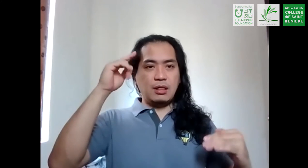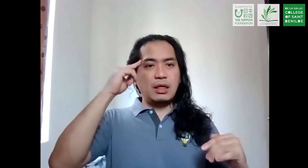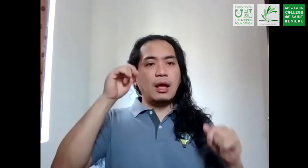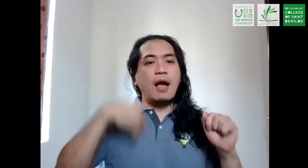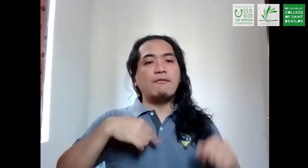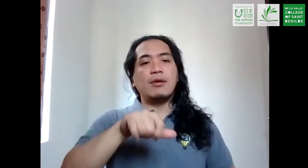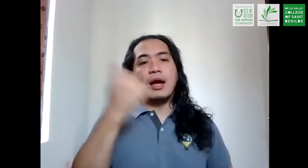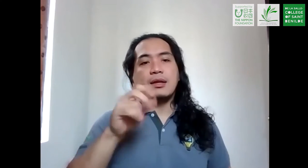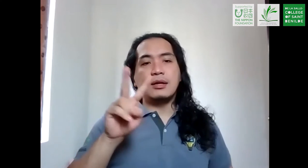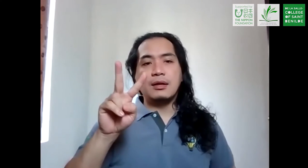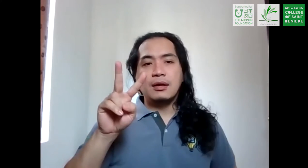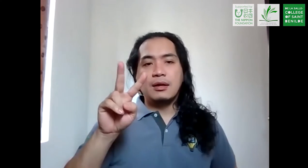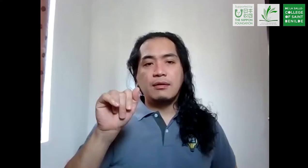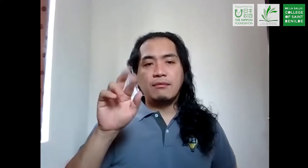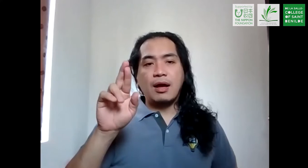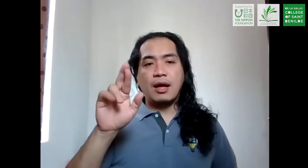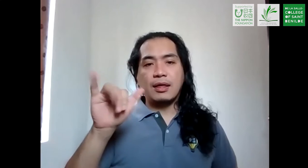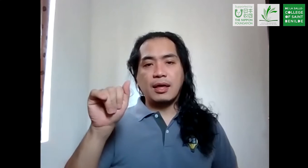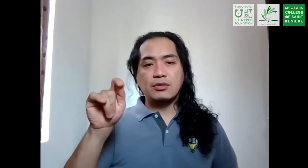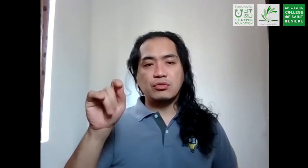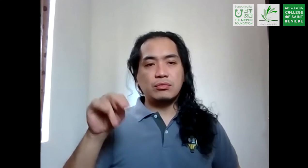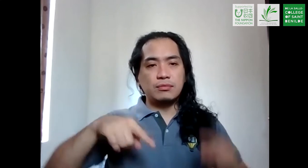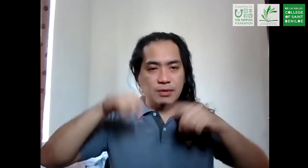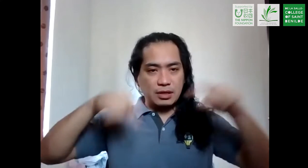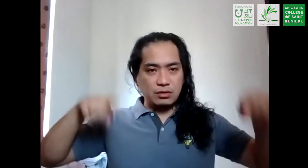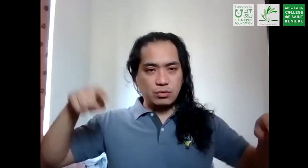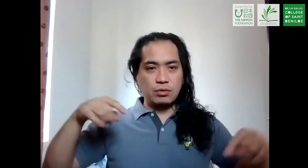So going back to our sign,